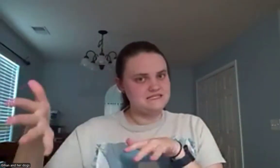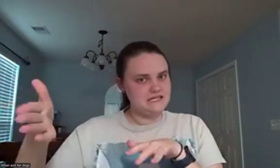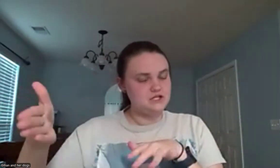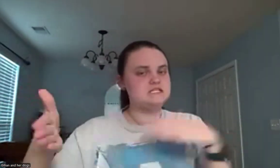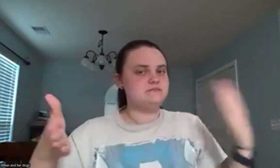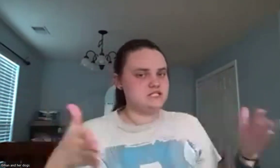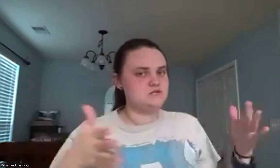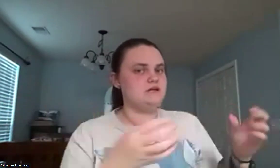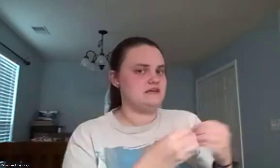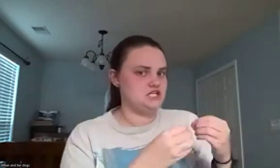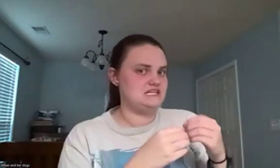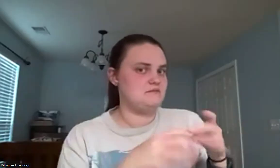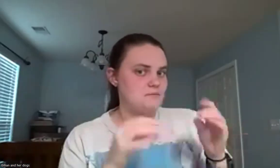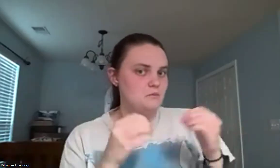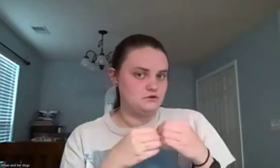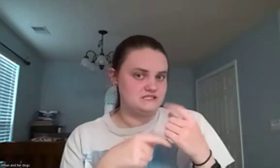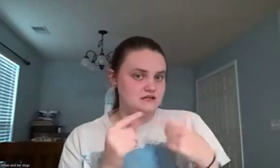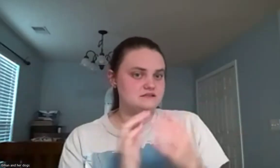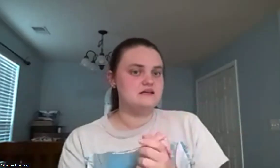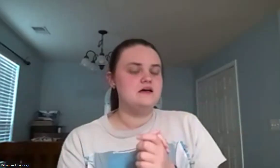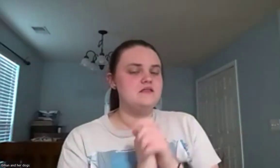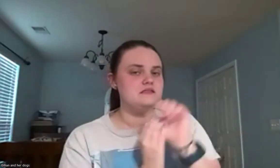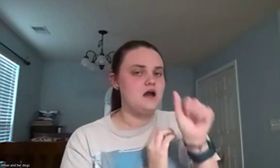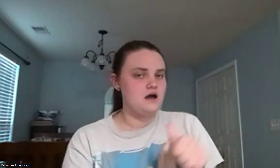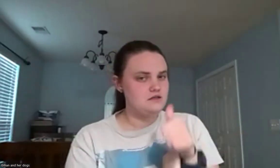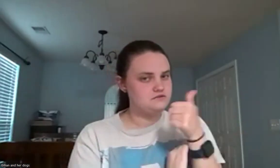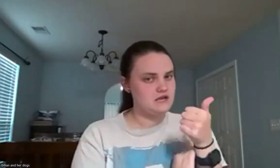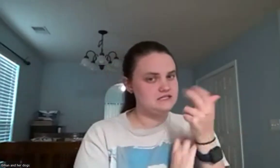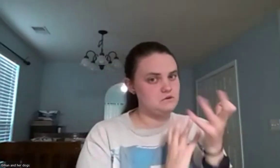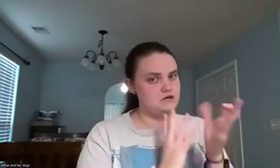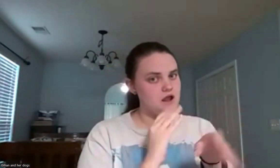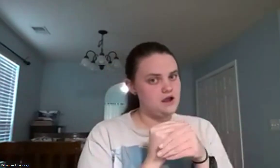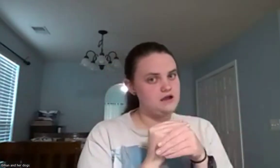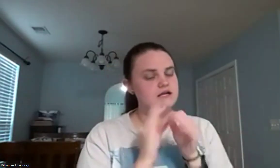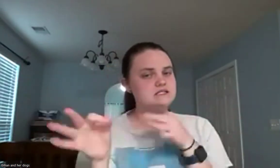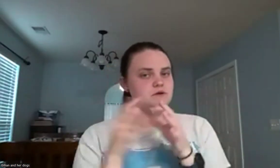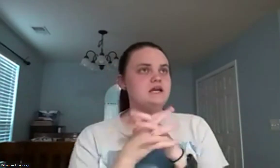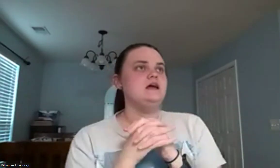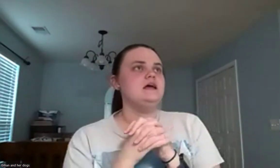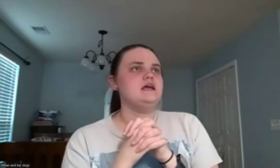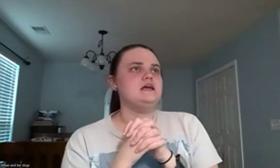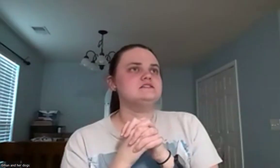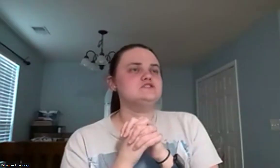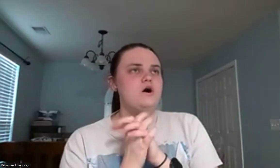later, especially when we get that chance to pick up on more science. The other thing I did want to add and explain is talking